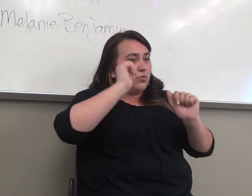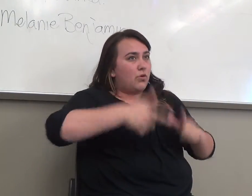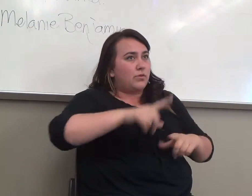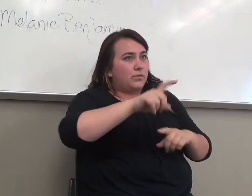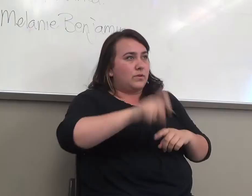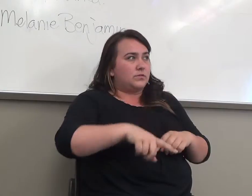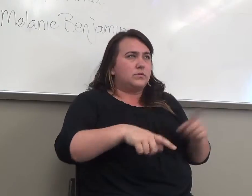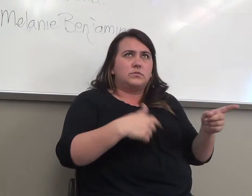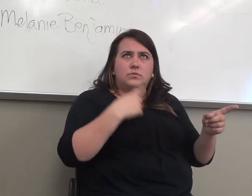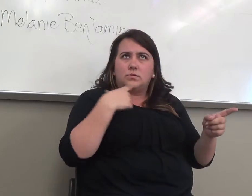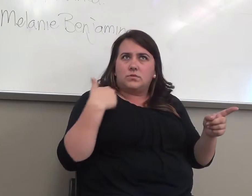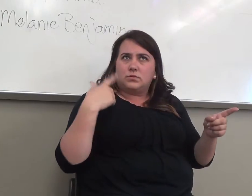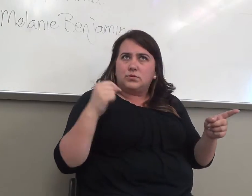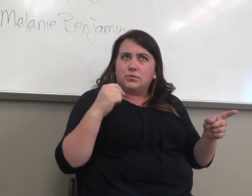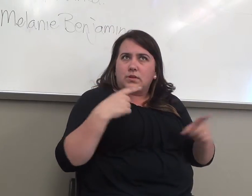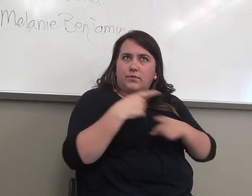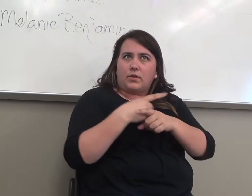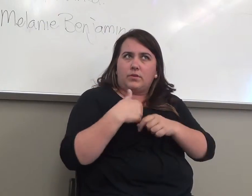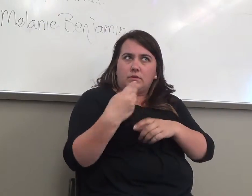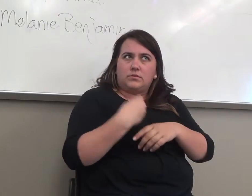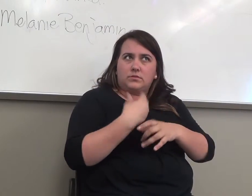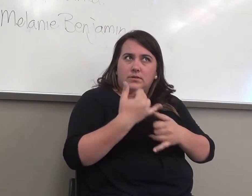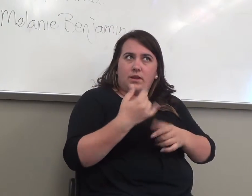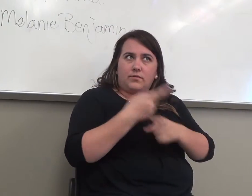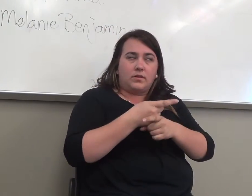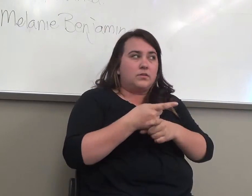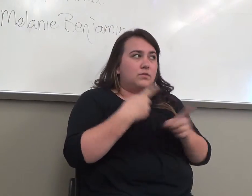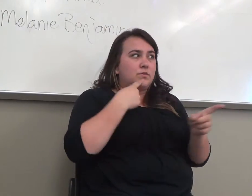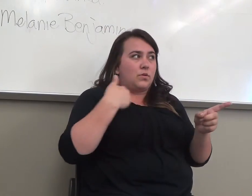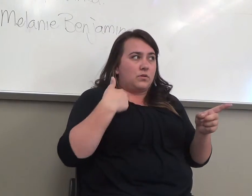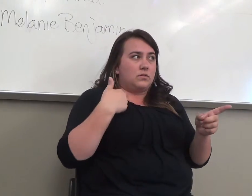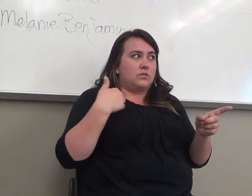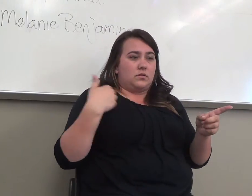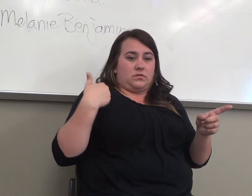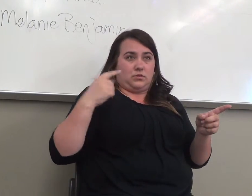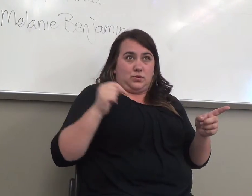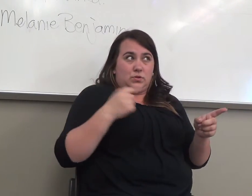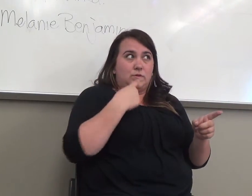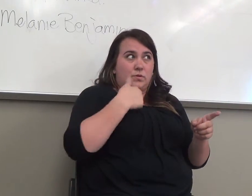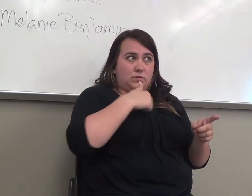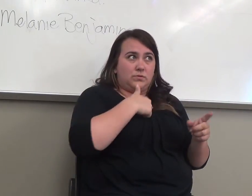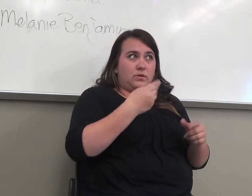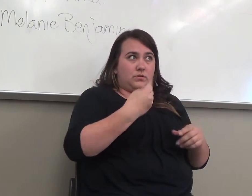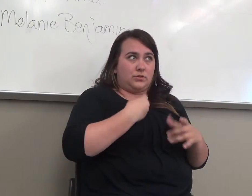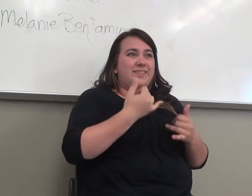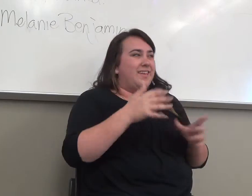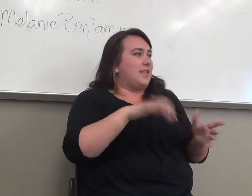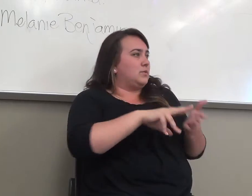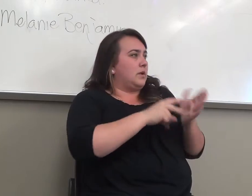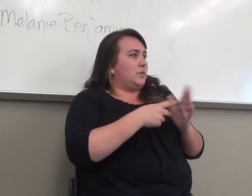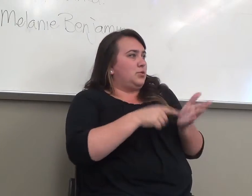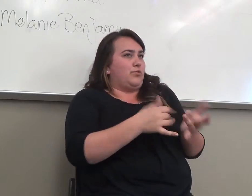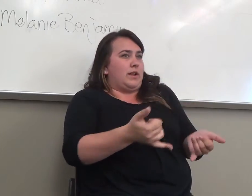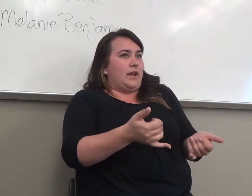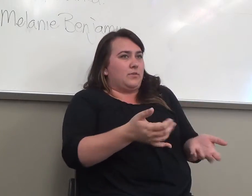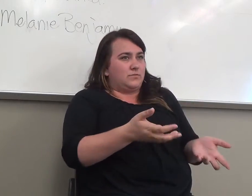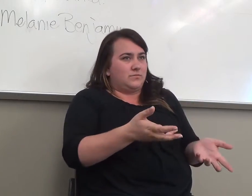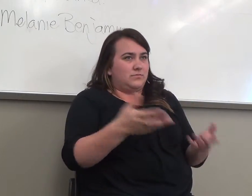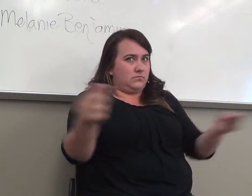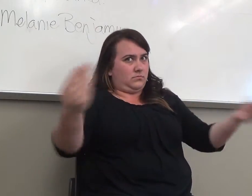last Tuesday that we could turn it in today. What? You told us Tuesday that we could turn that in today. Yeah, so that's what I'm saying. It's due Oh, okay. right now. You need to turn it in. Everybody